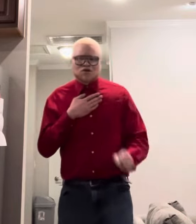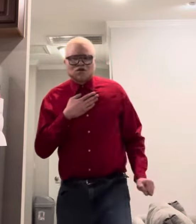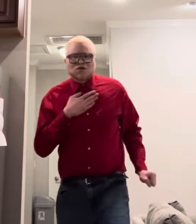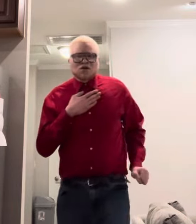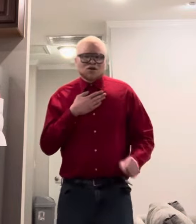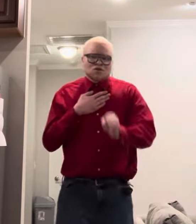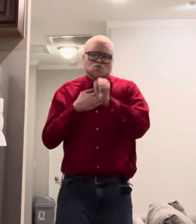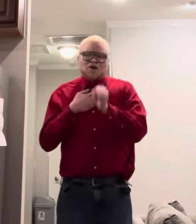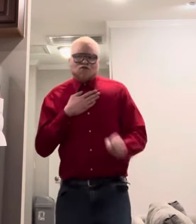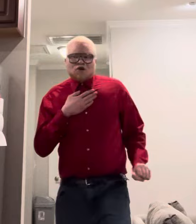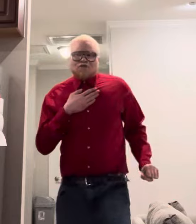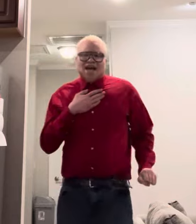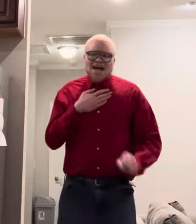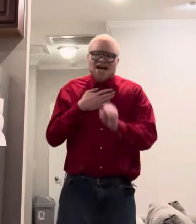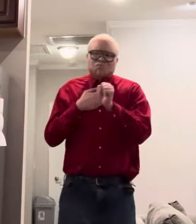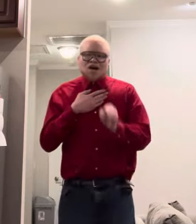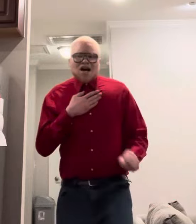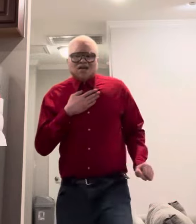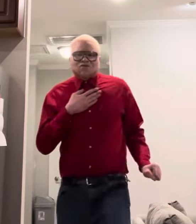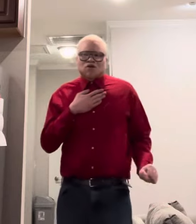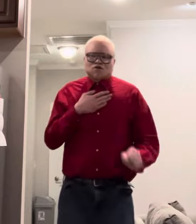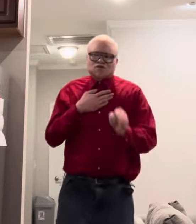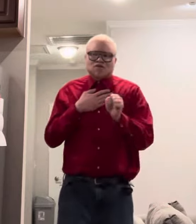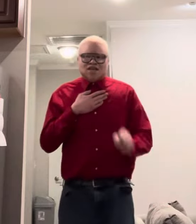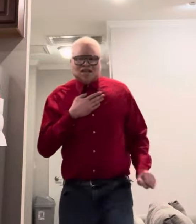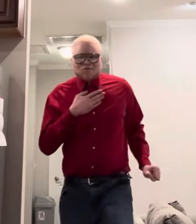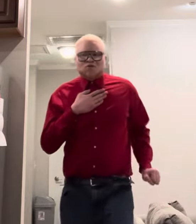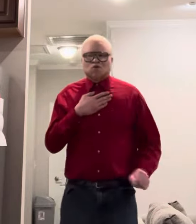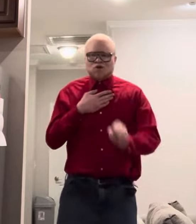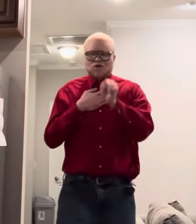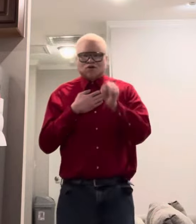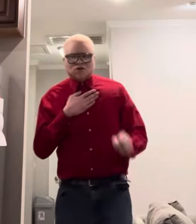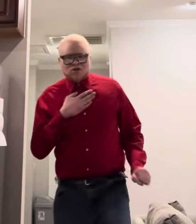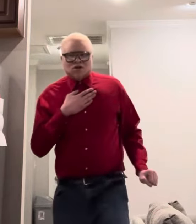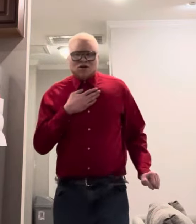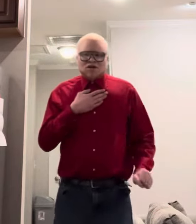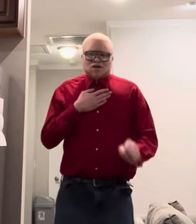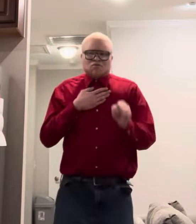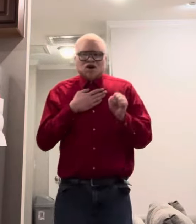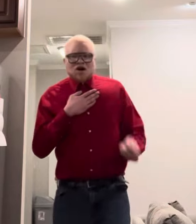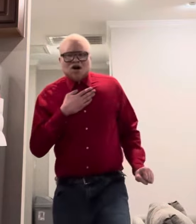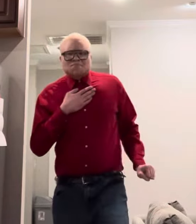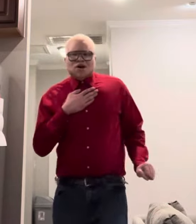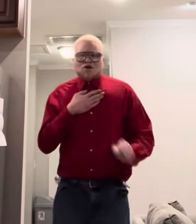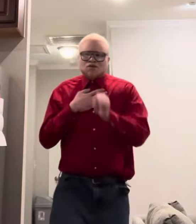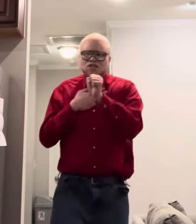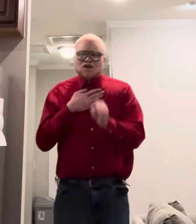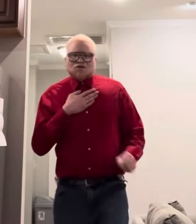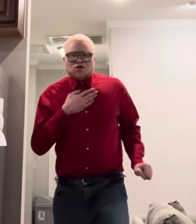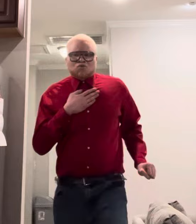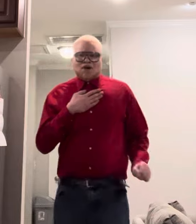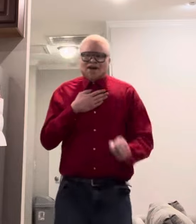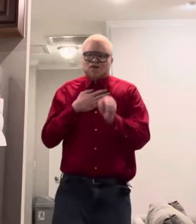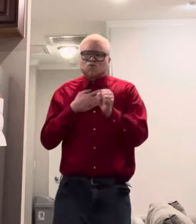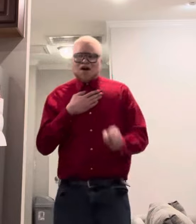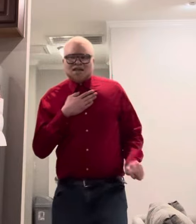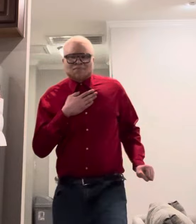With her flag crowning, floating before her, the boast of the red, white, and